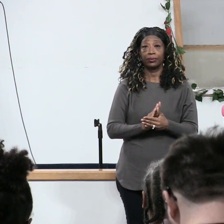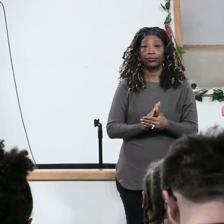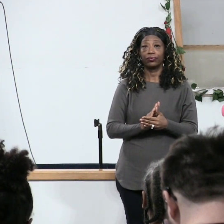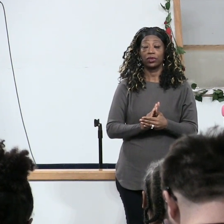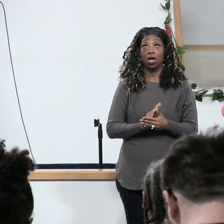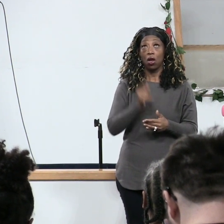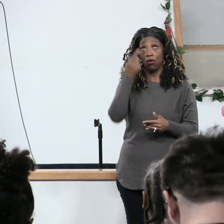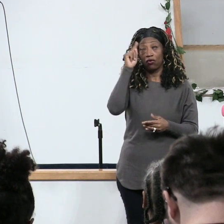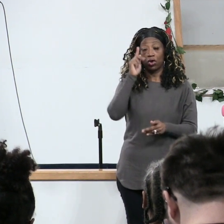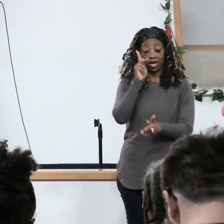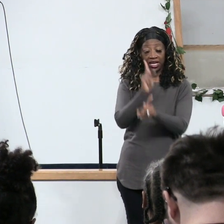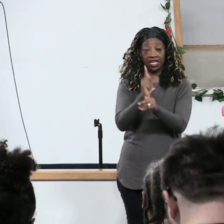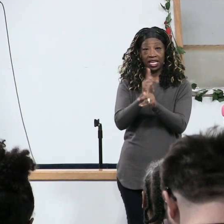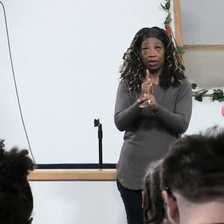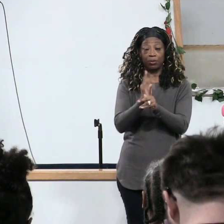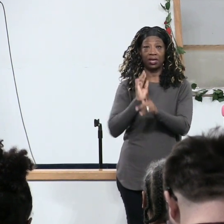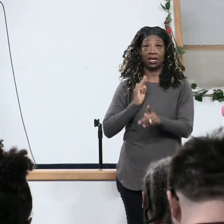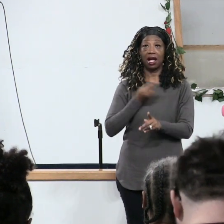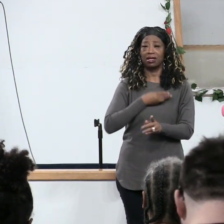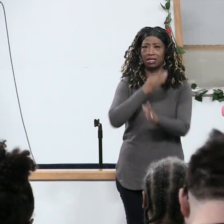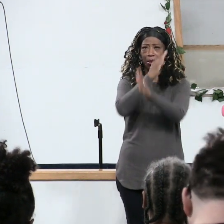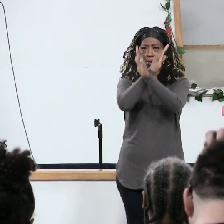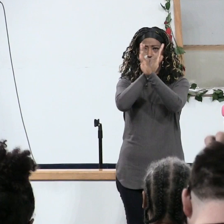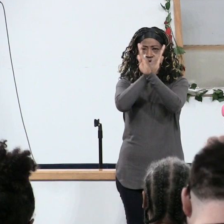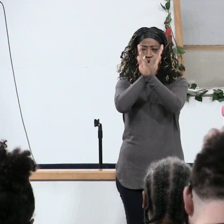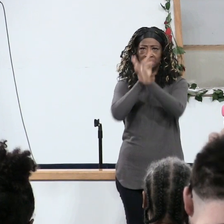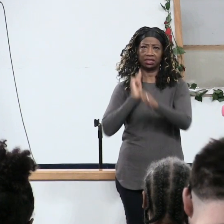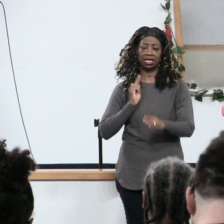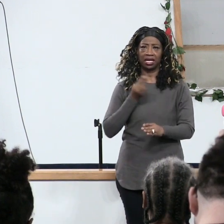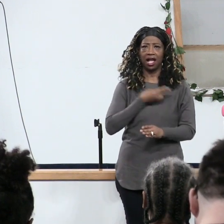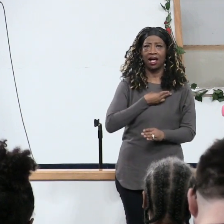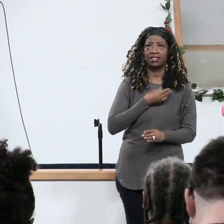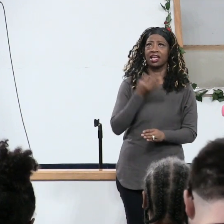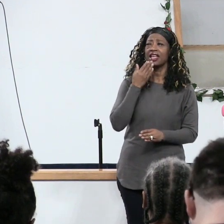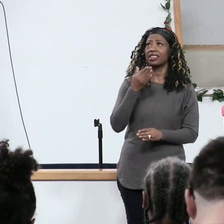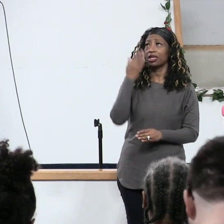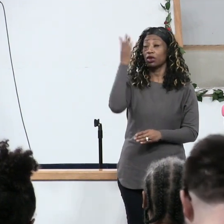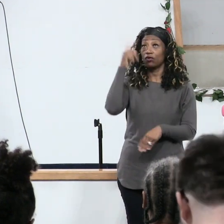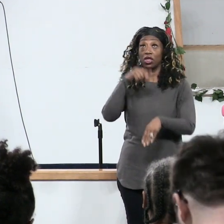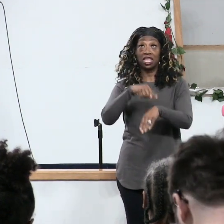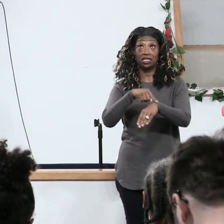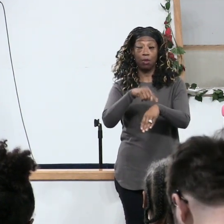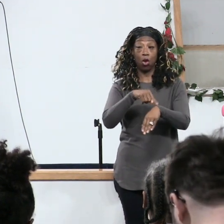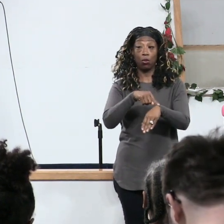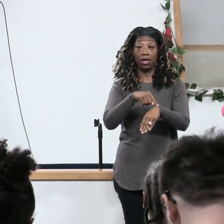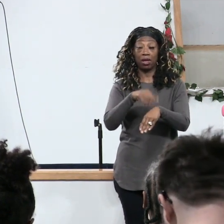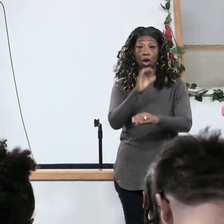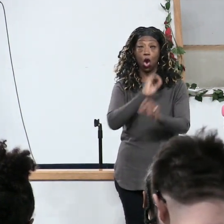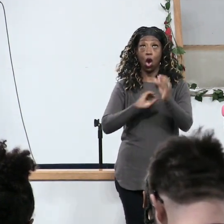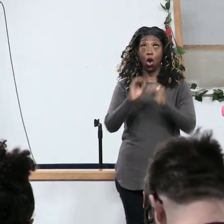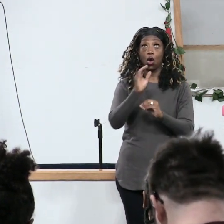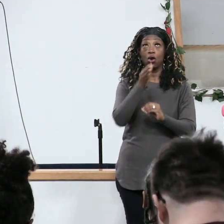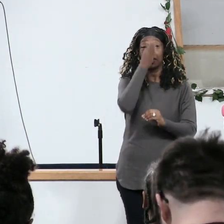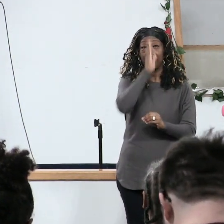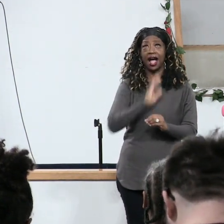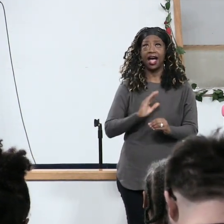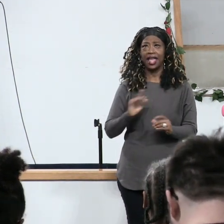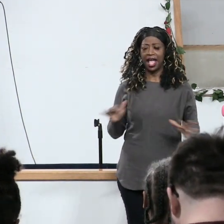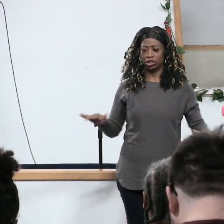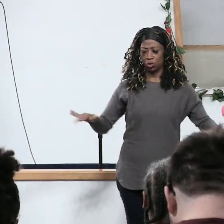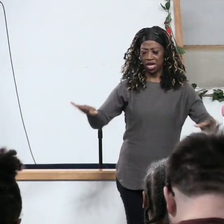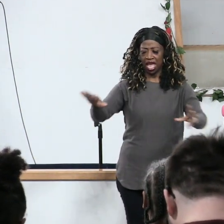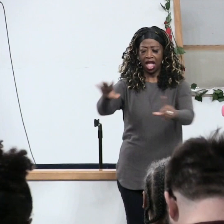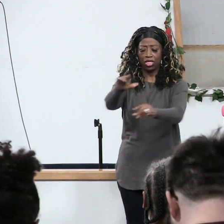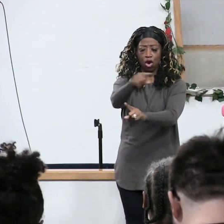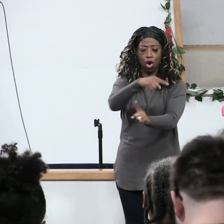for keeping us and protecting us. Thank you for this moment, dear God, as we gather around